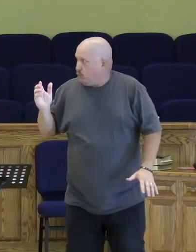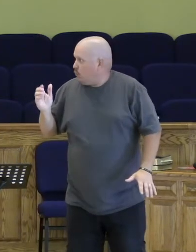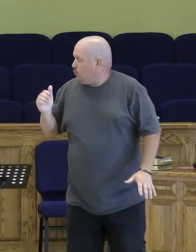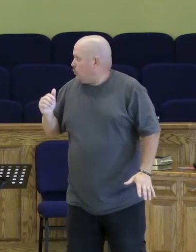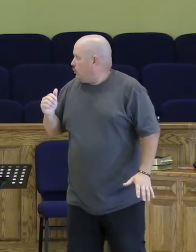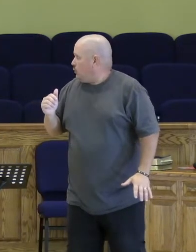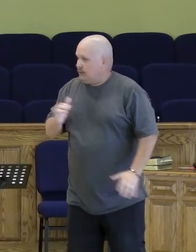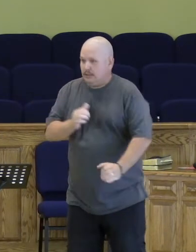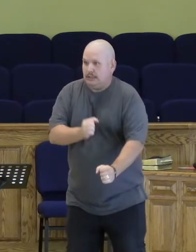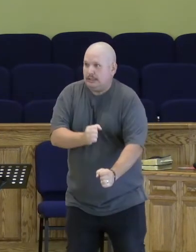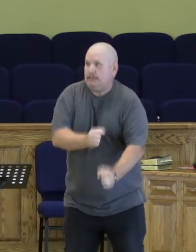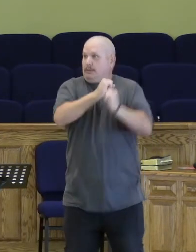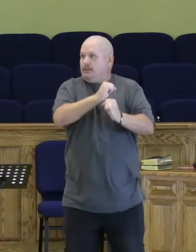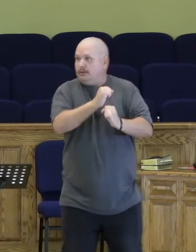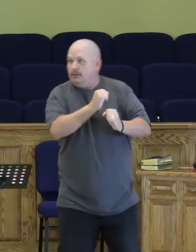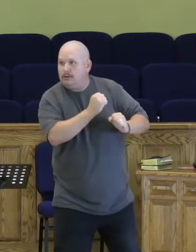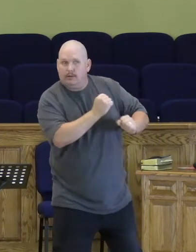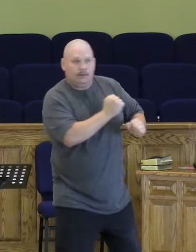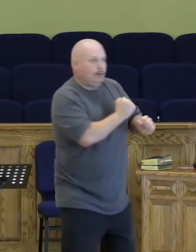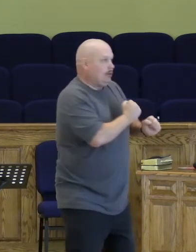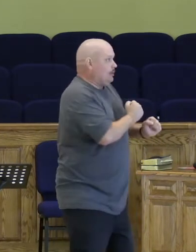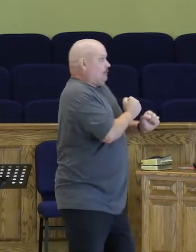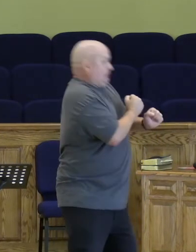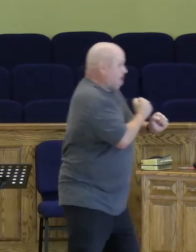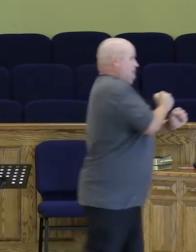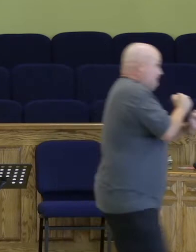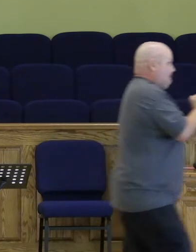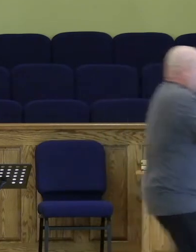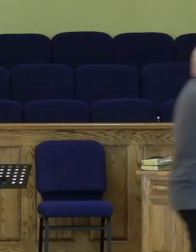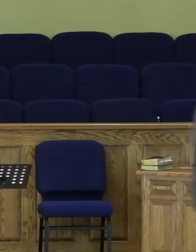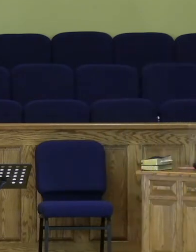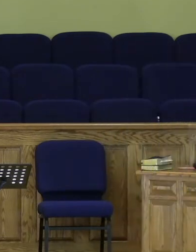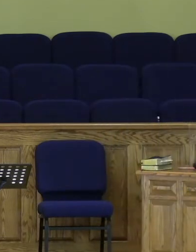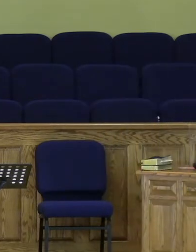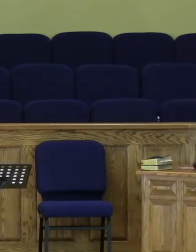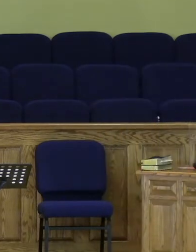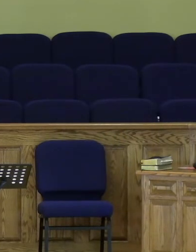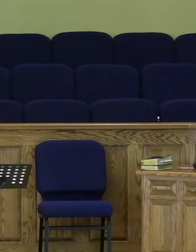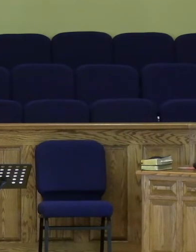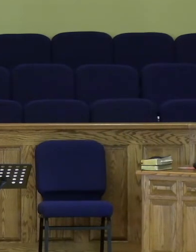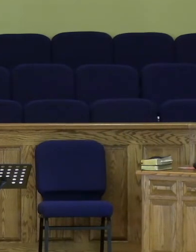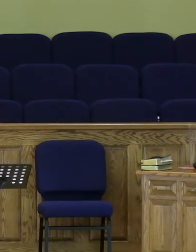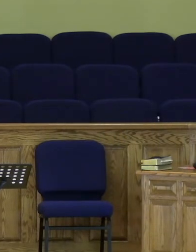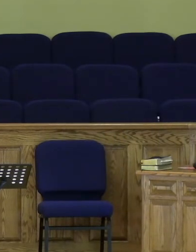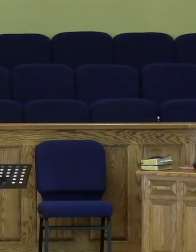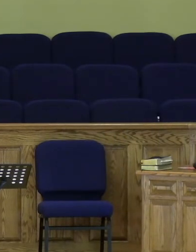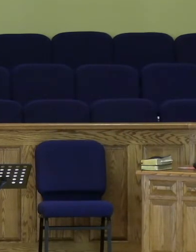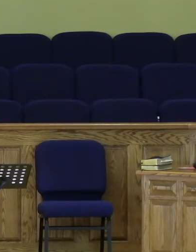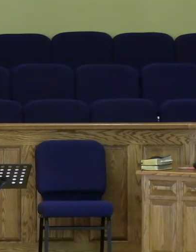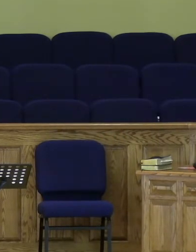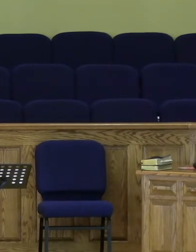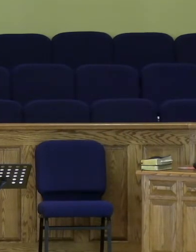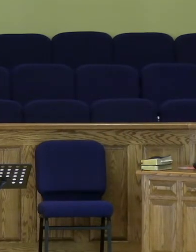And the lady behind the counter is like, oops. Takes the microphone and walks away.